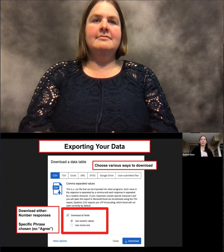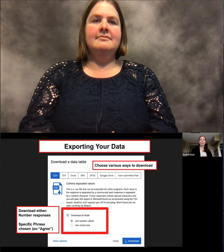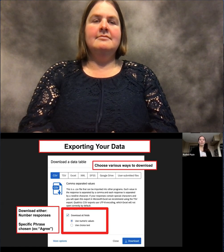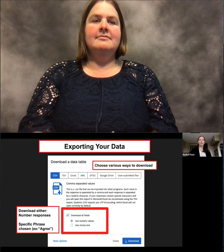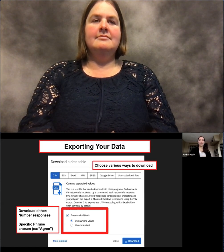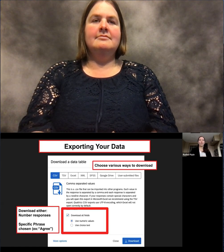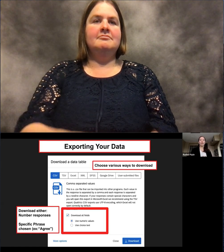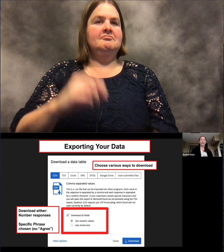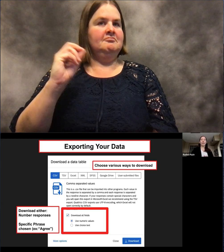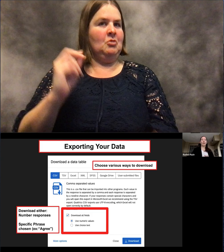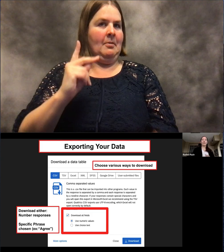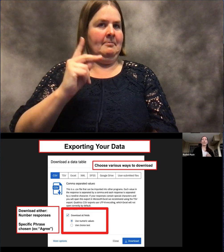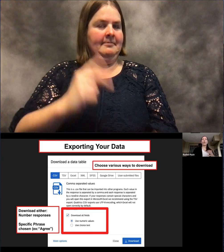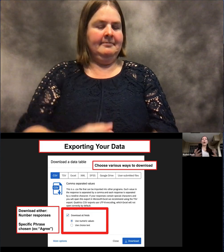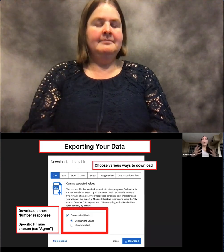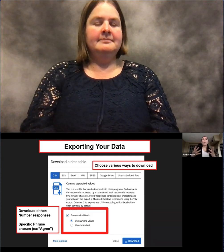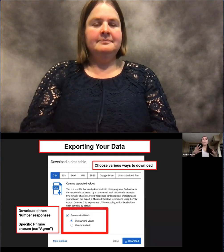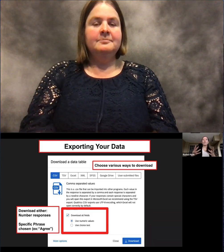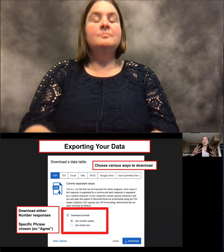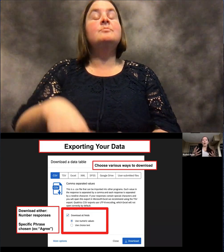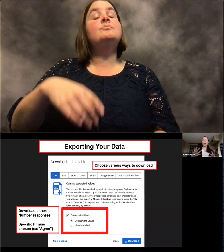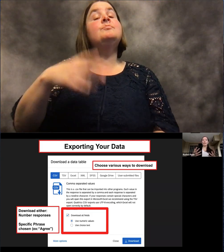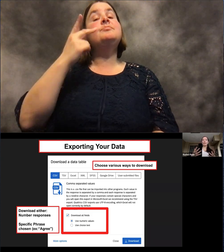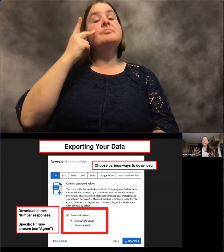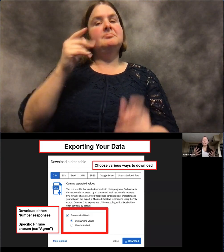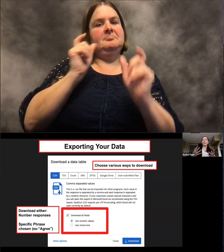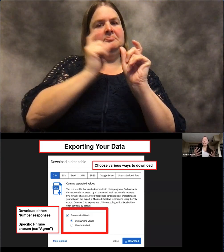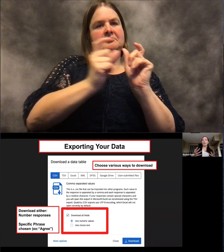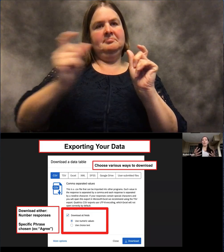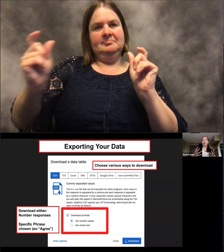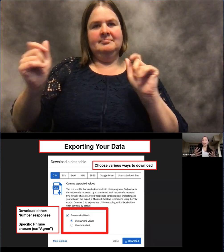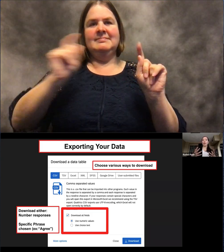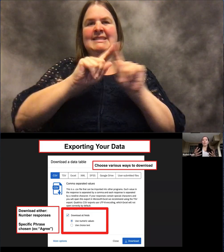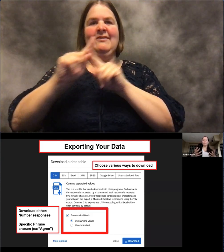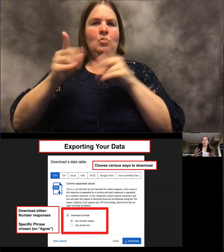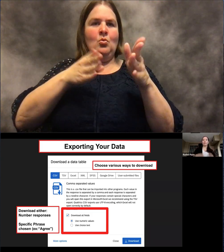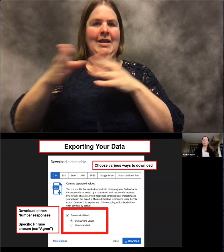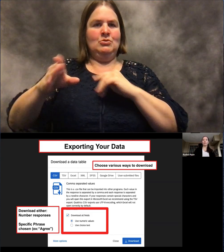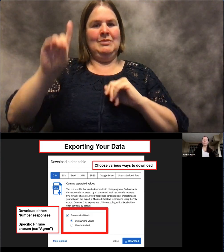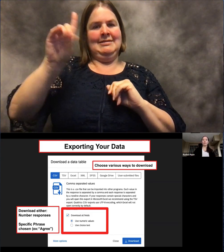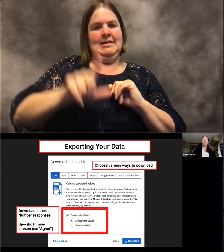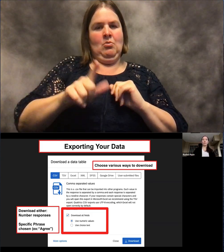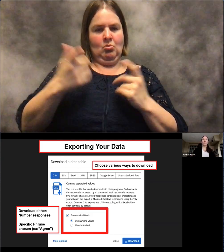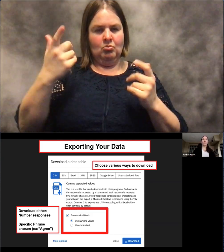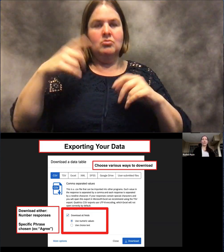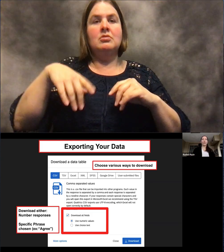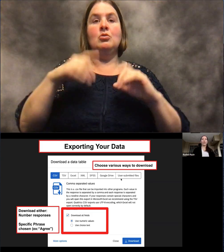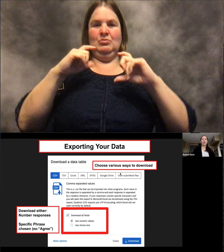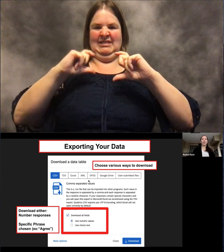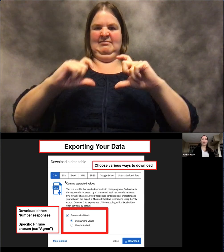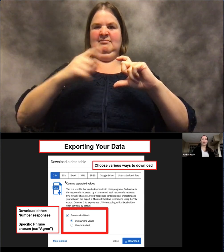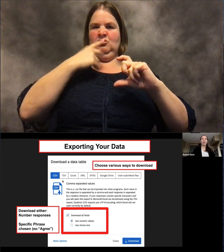Okay. There are a couple different ways to download your data.